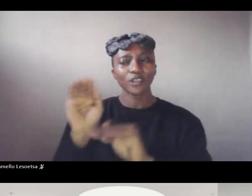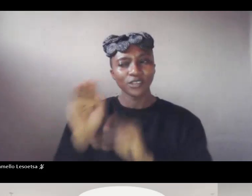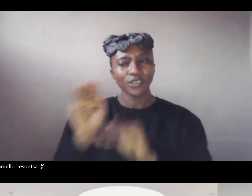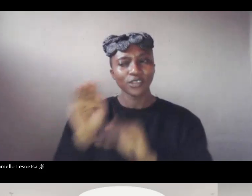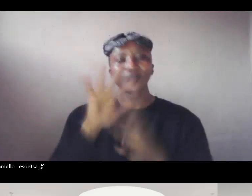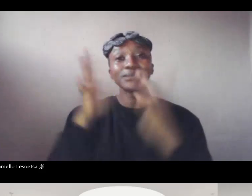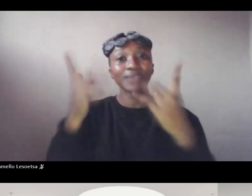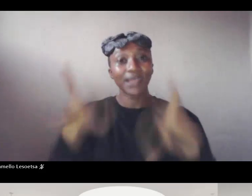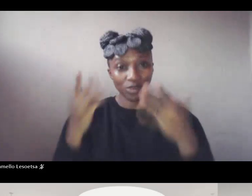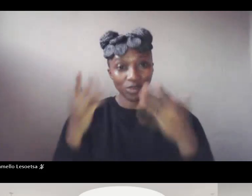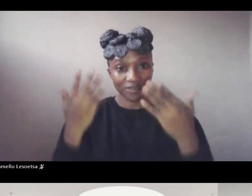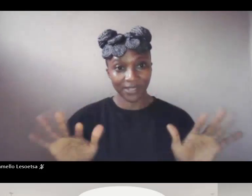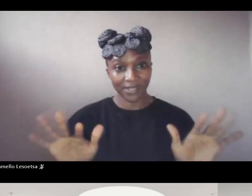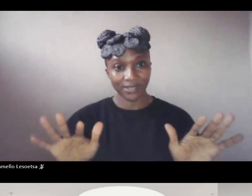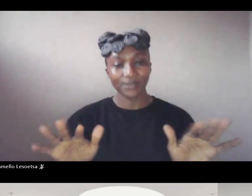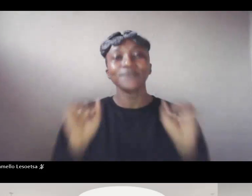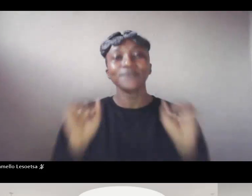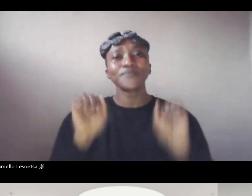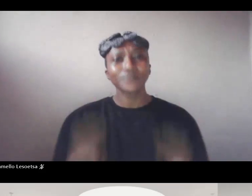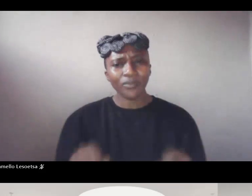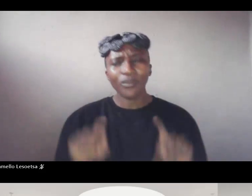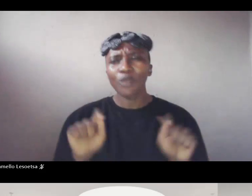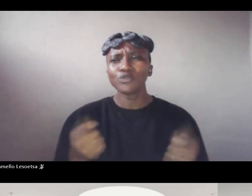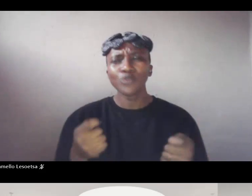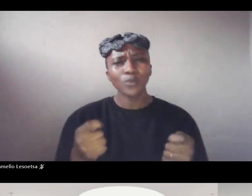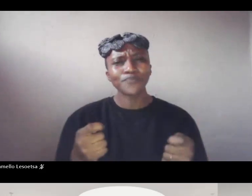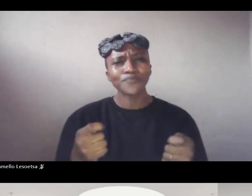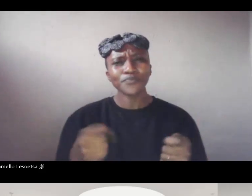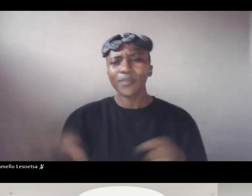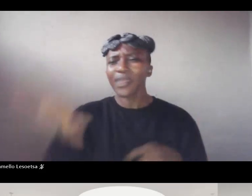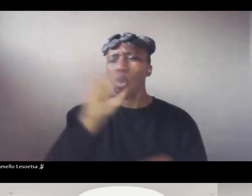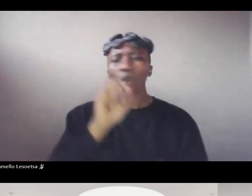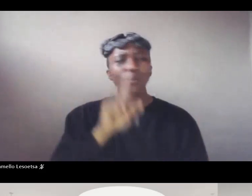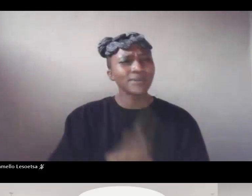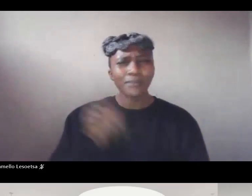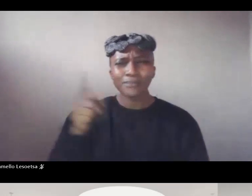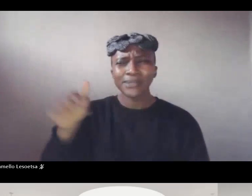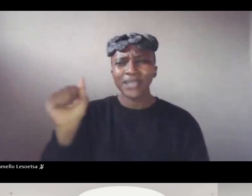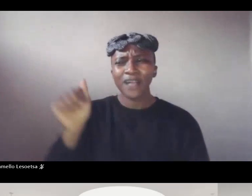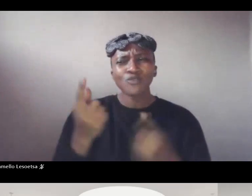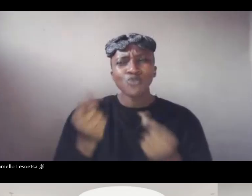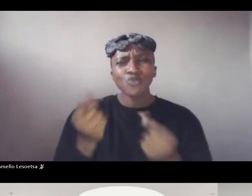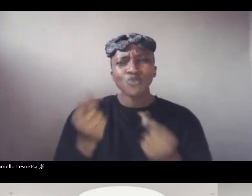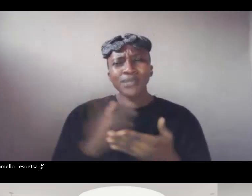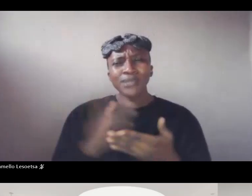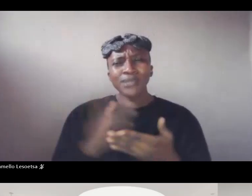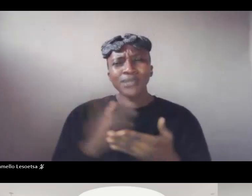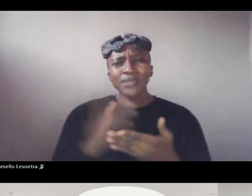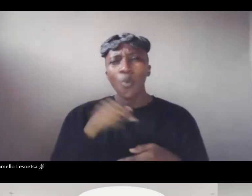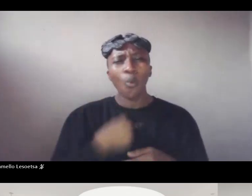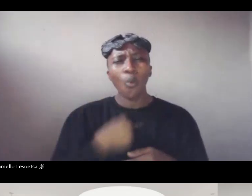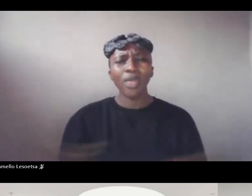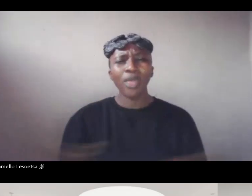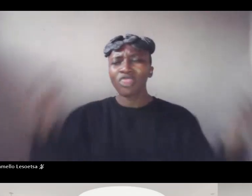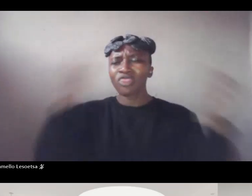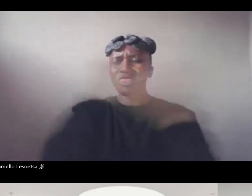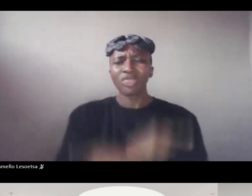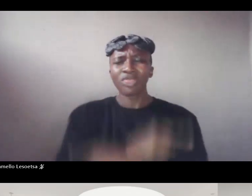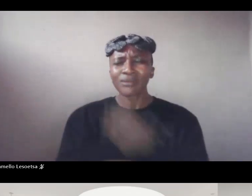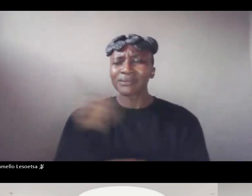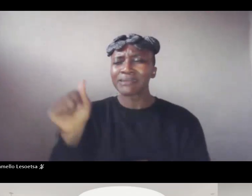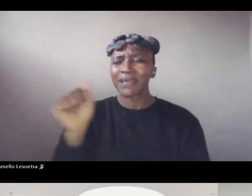And every time when he does something, we would misinterpret what he's saying. And